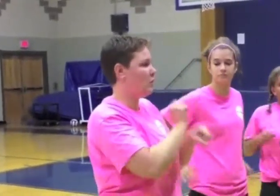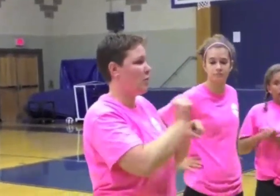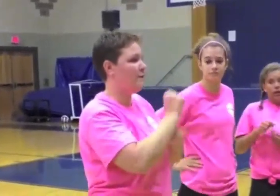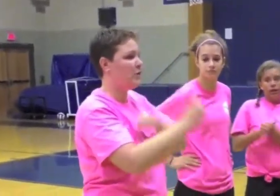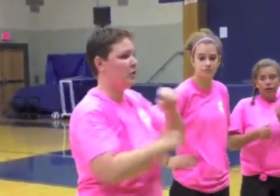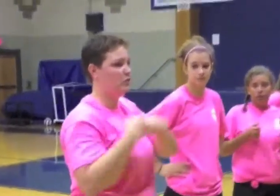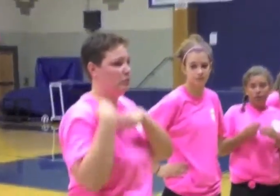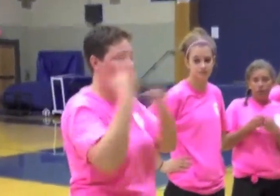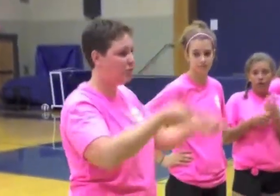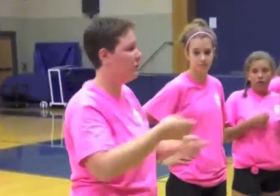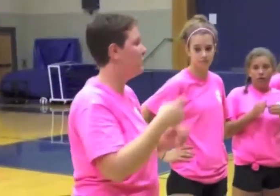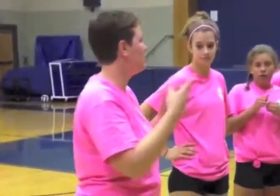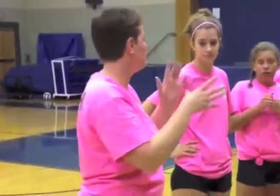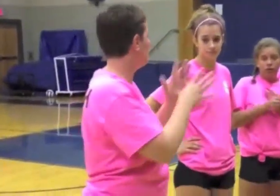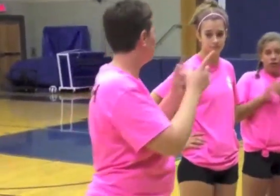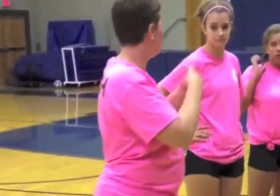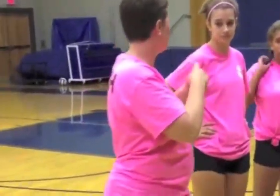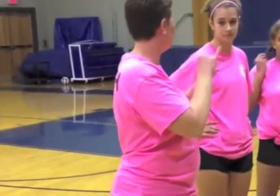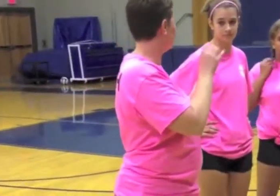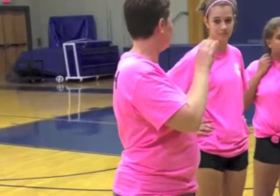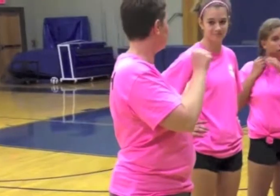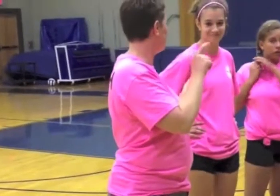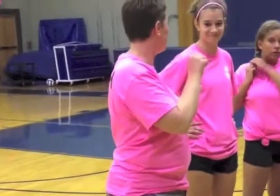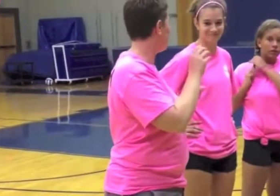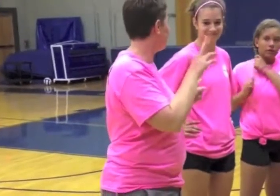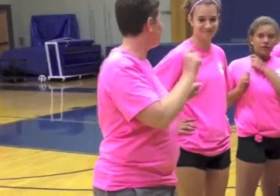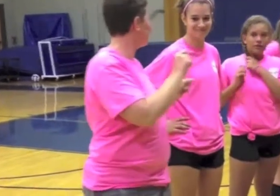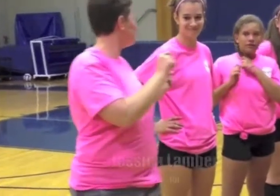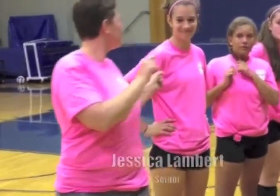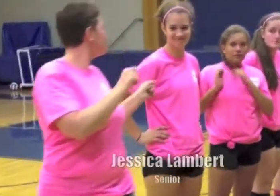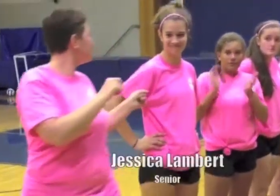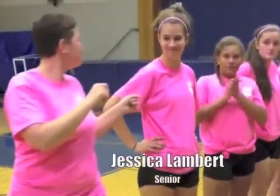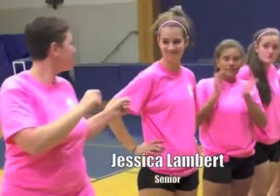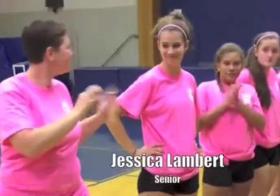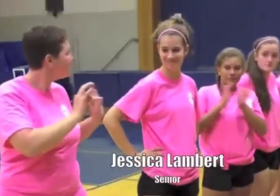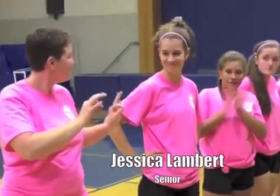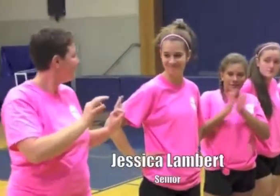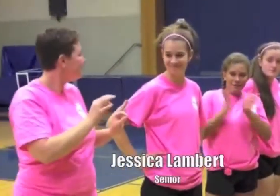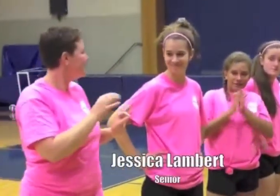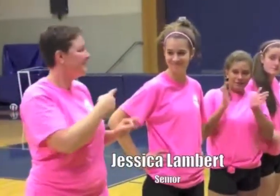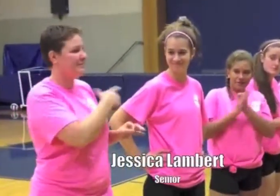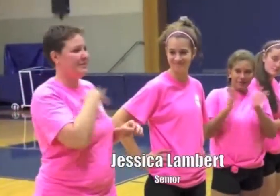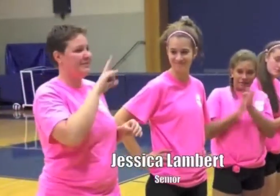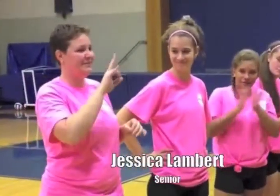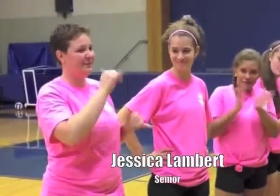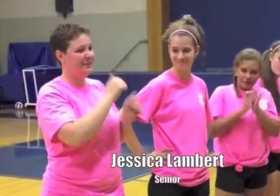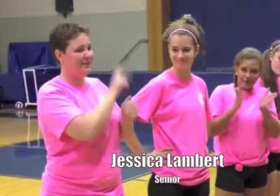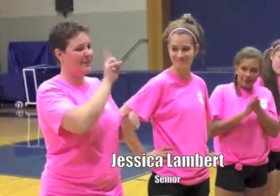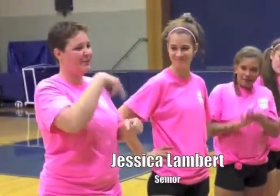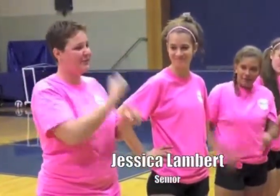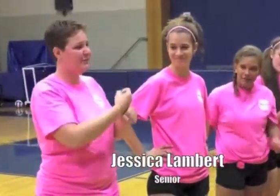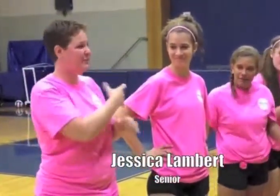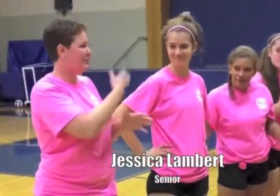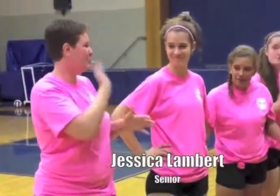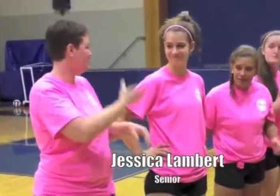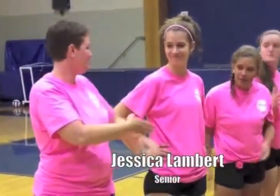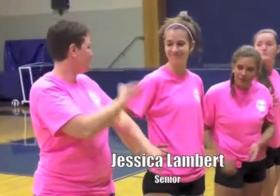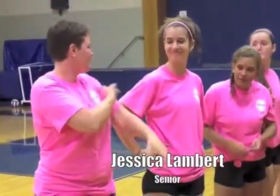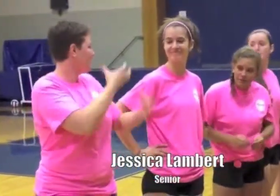to recognize two players tonight for their hard work. The first one is Jessica Lambert. She's a senior here, and